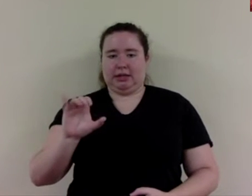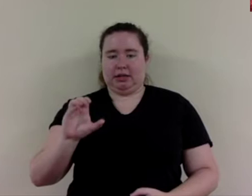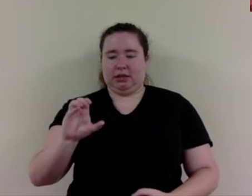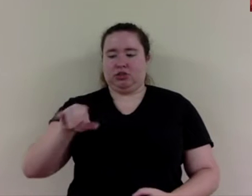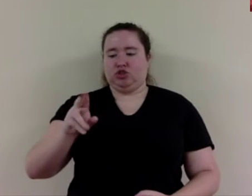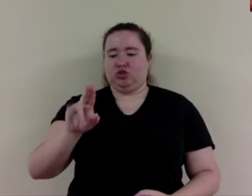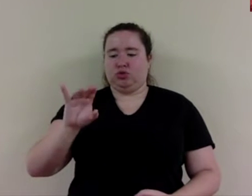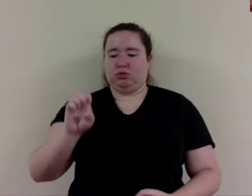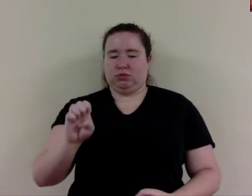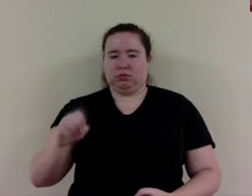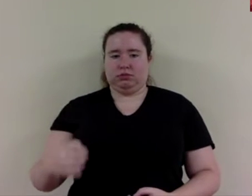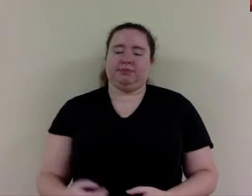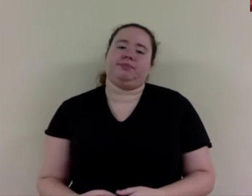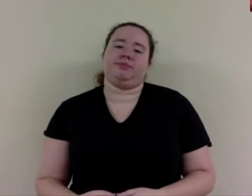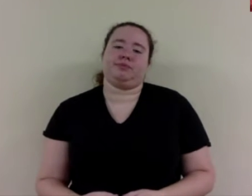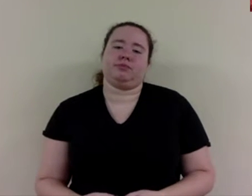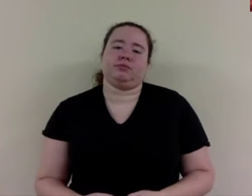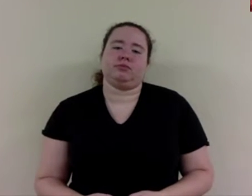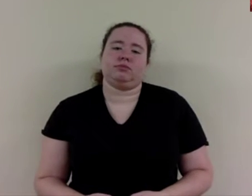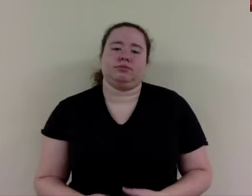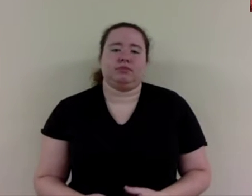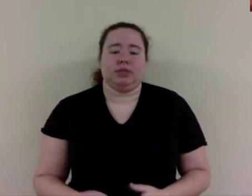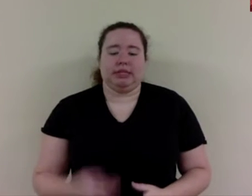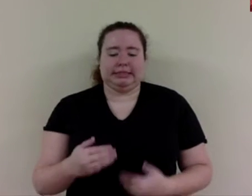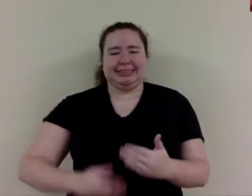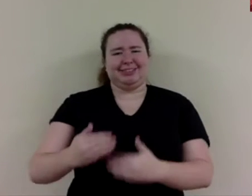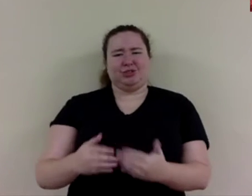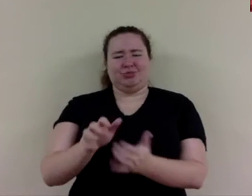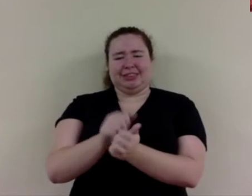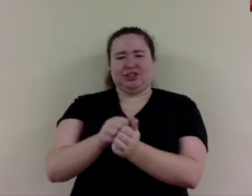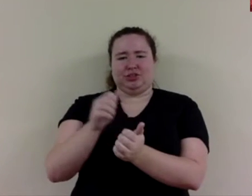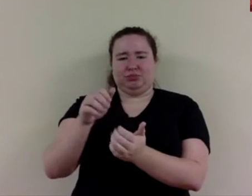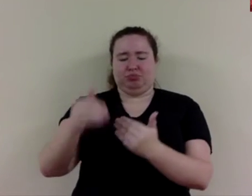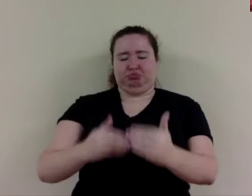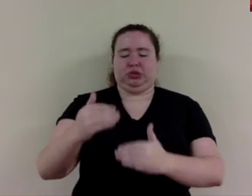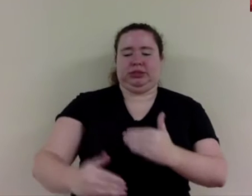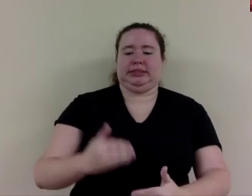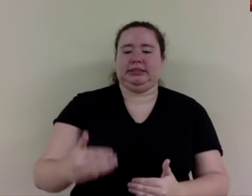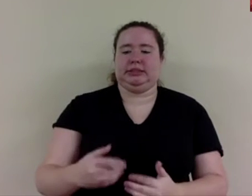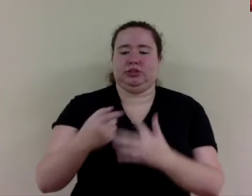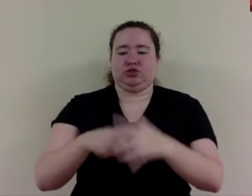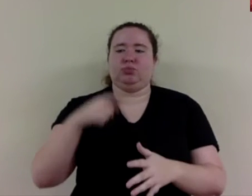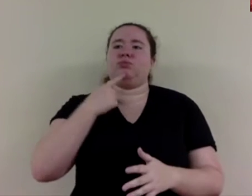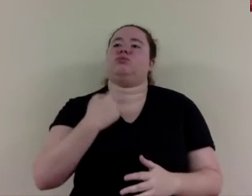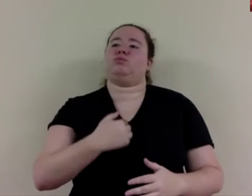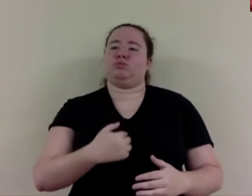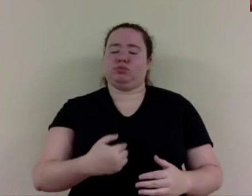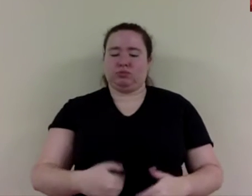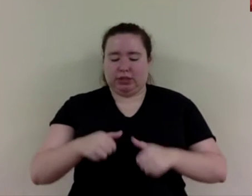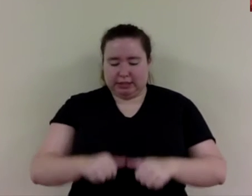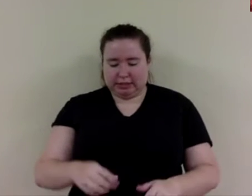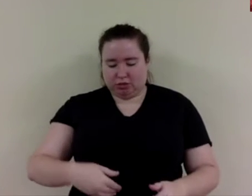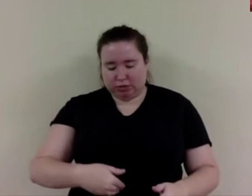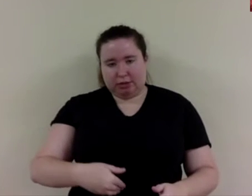First of all, the small intestines will continue the digestion process. The process was started in your mouth and continued nicely in your stomach, but